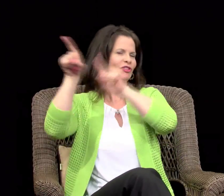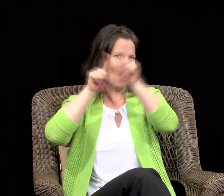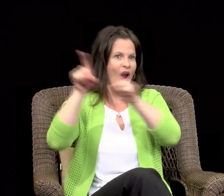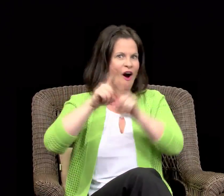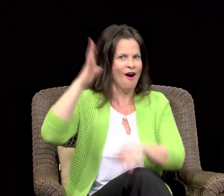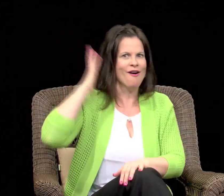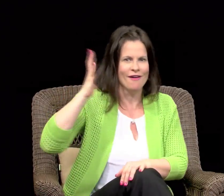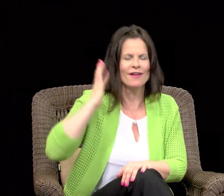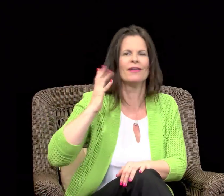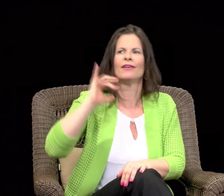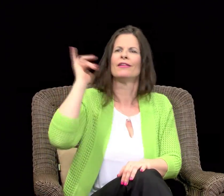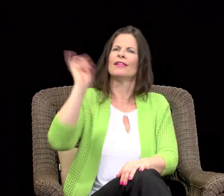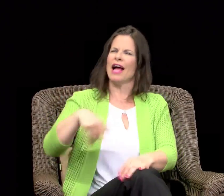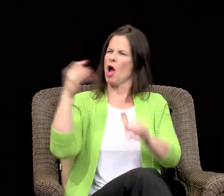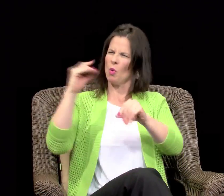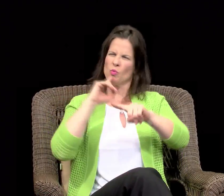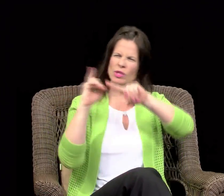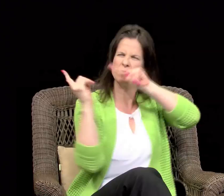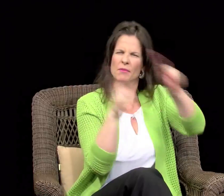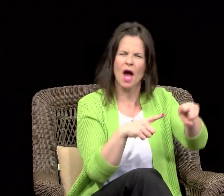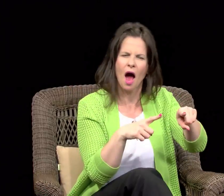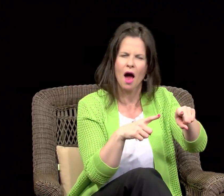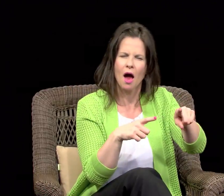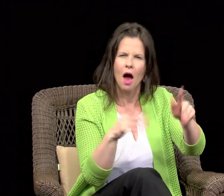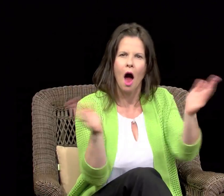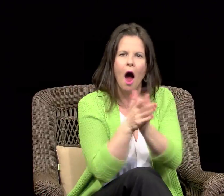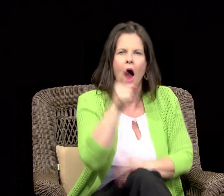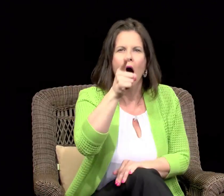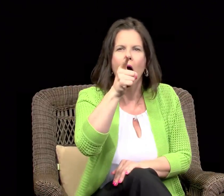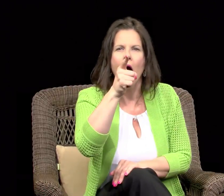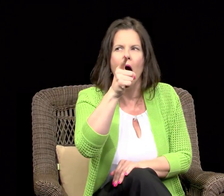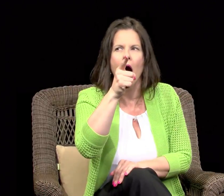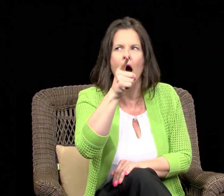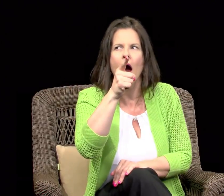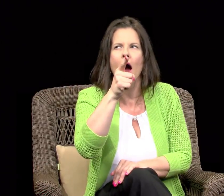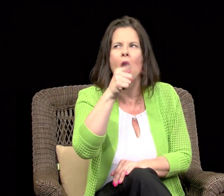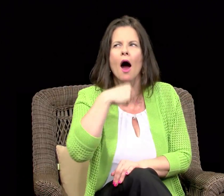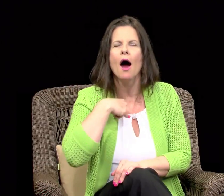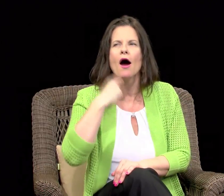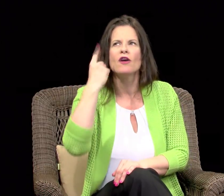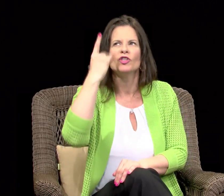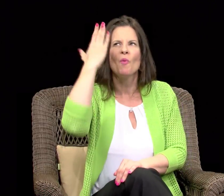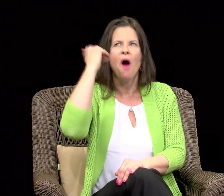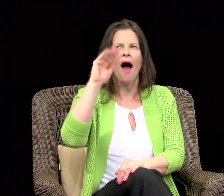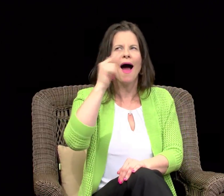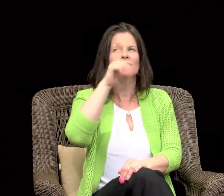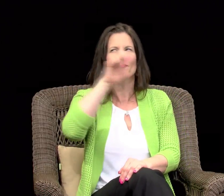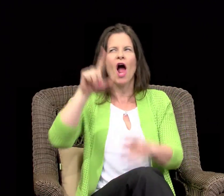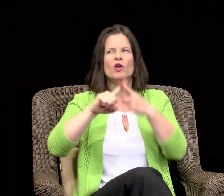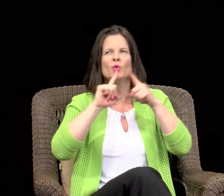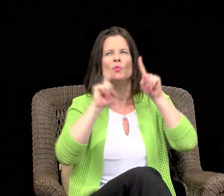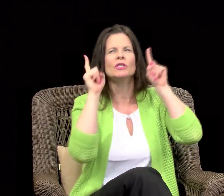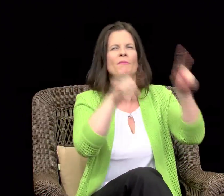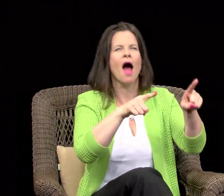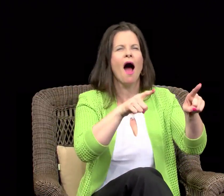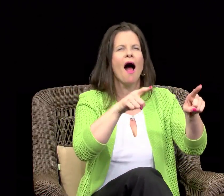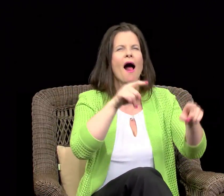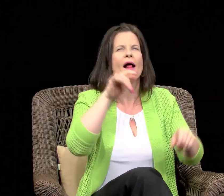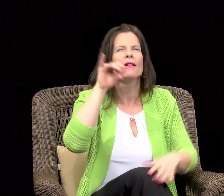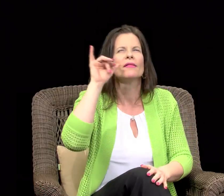was on Dancing with the Stars a while back. She had responded, and I said, oh, there you go. No wonder the Alexender Graham